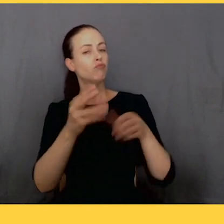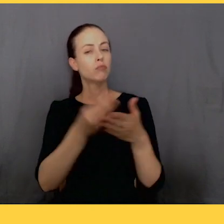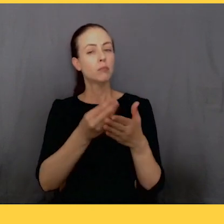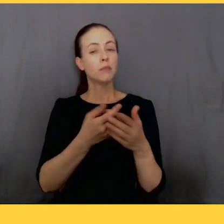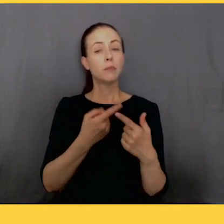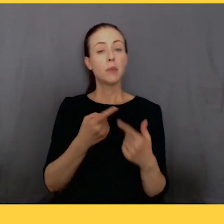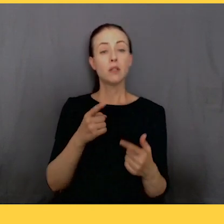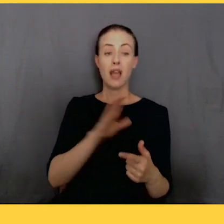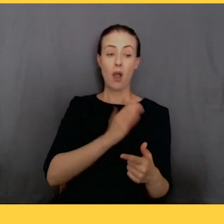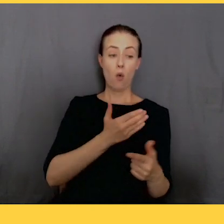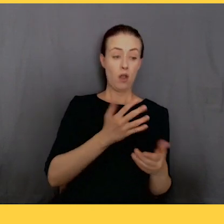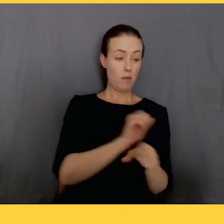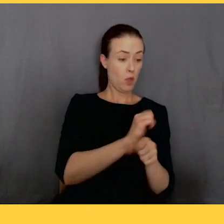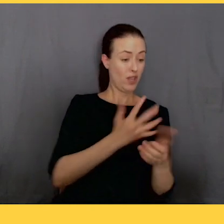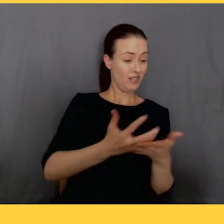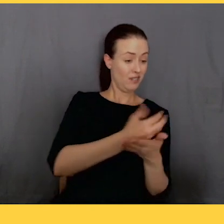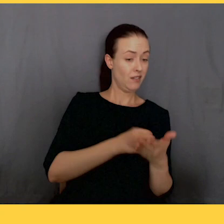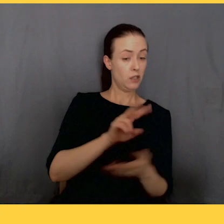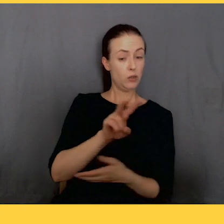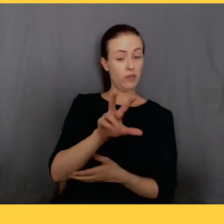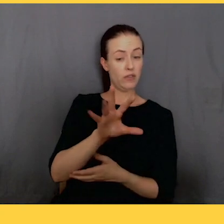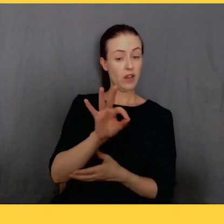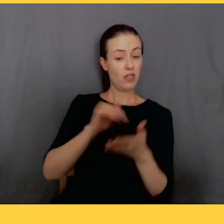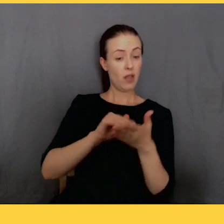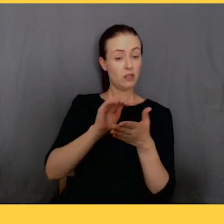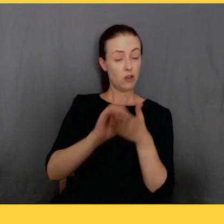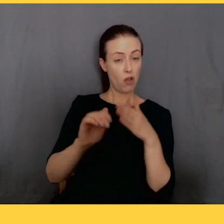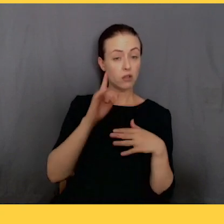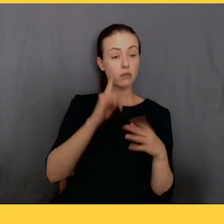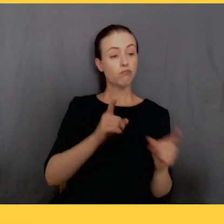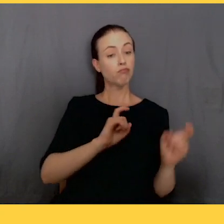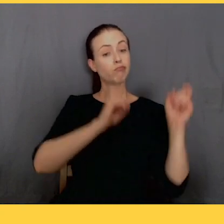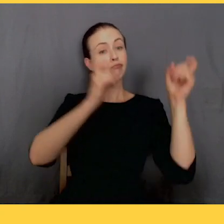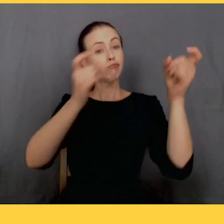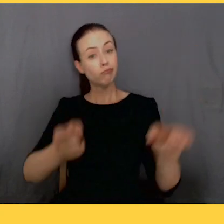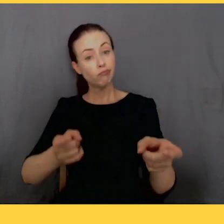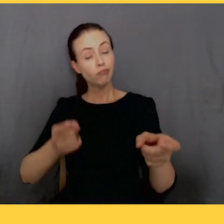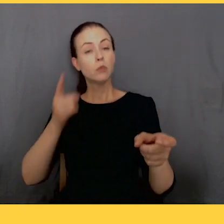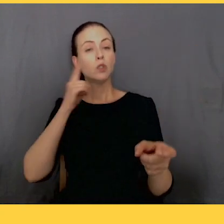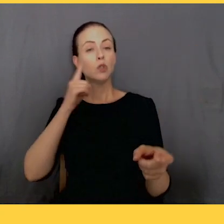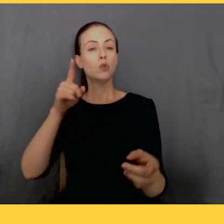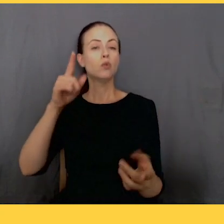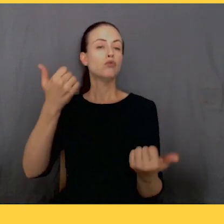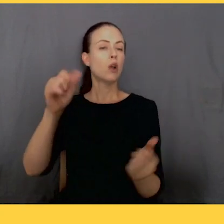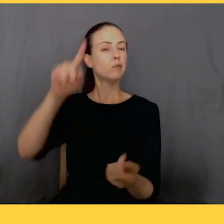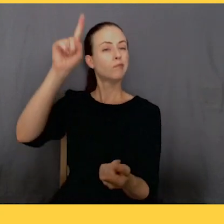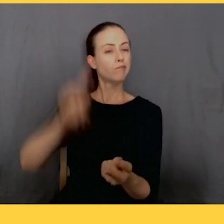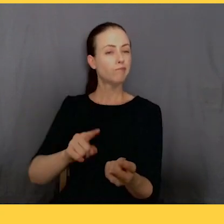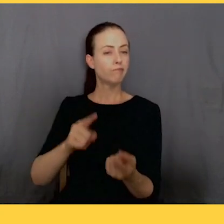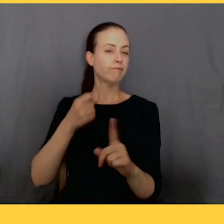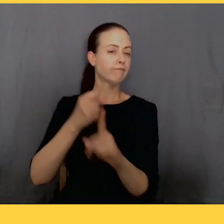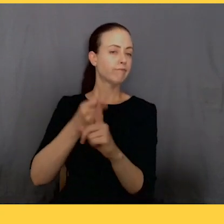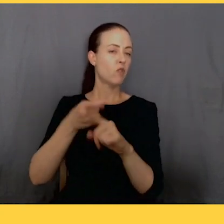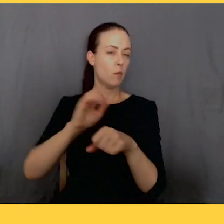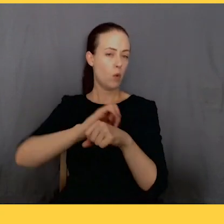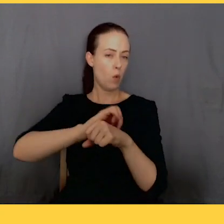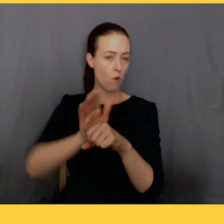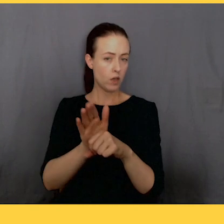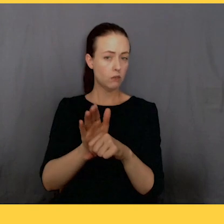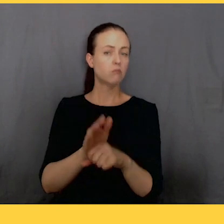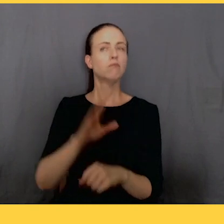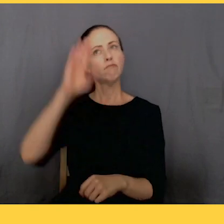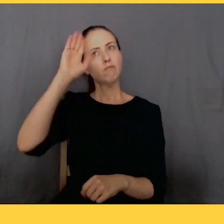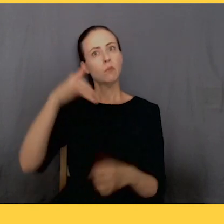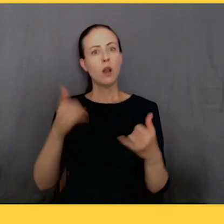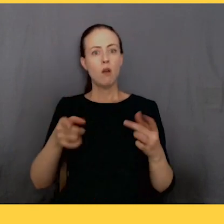from our employees, which brought our total community aid to more than $1.2 million. We know things will continue to change. We